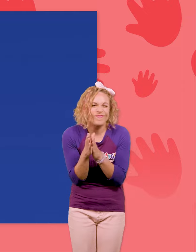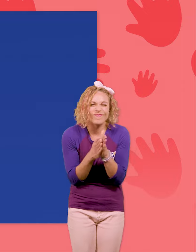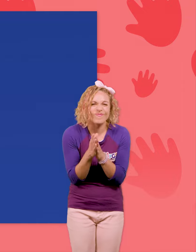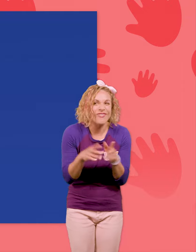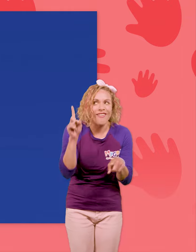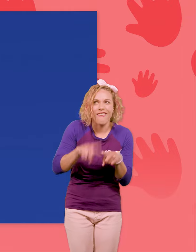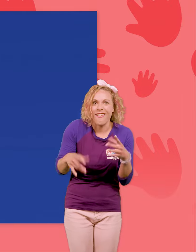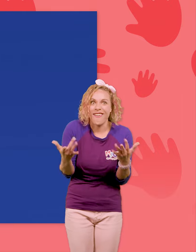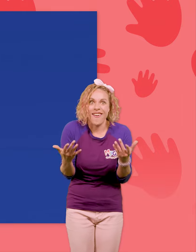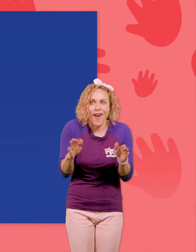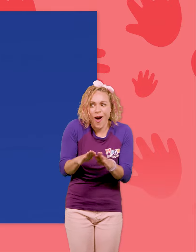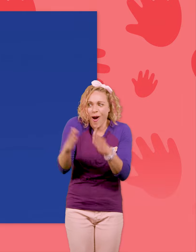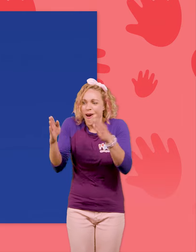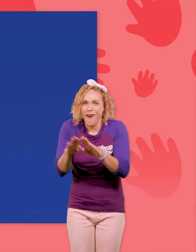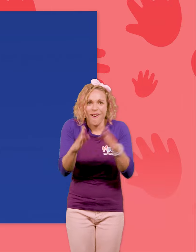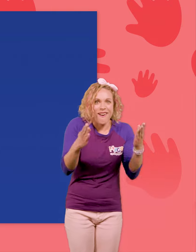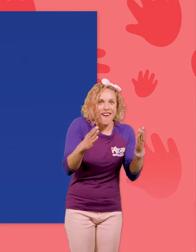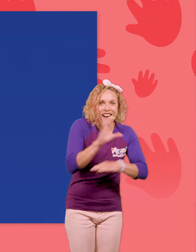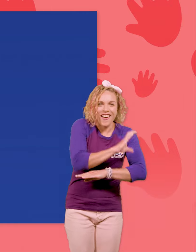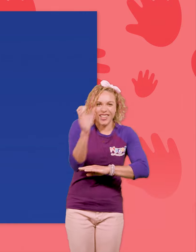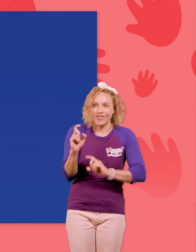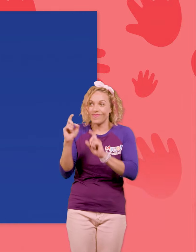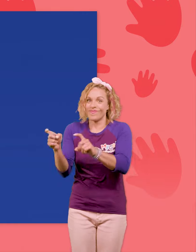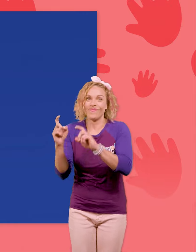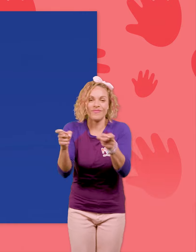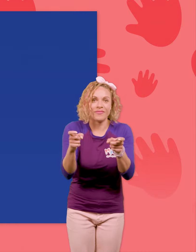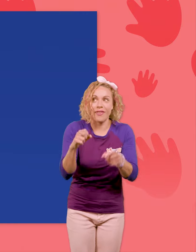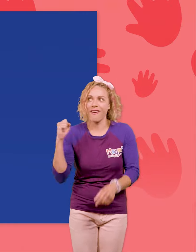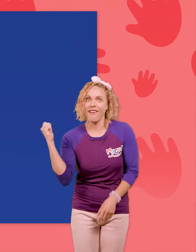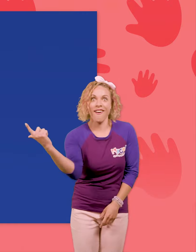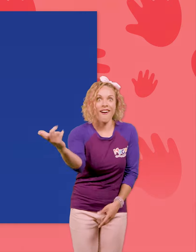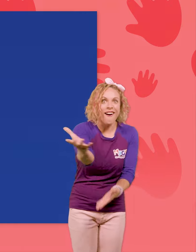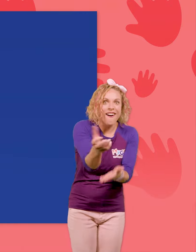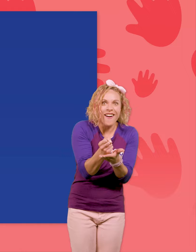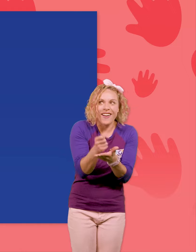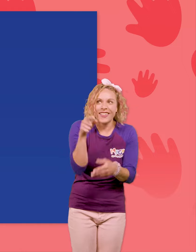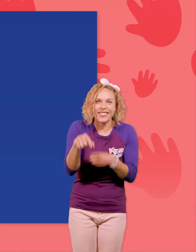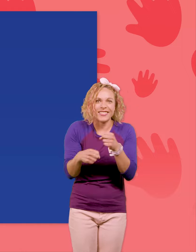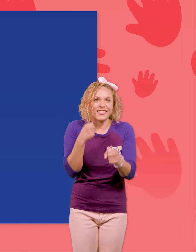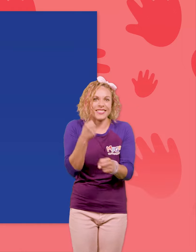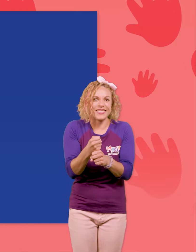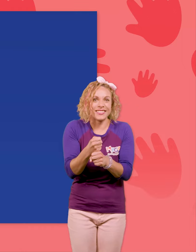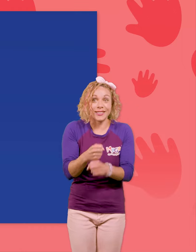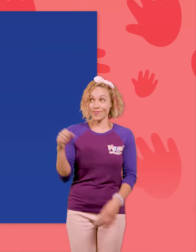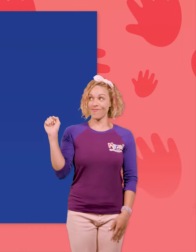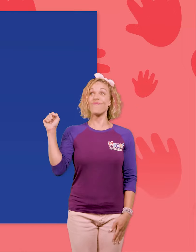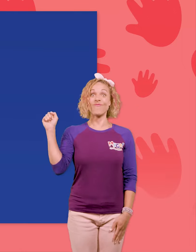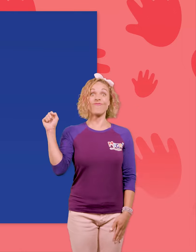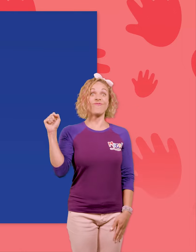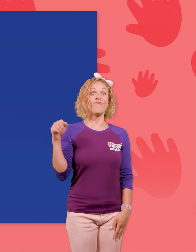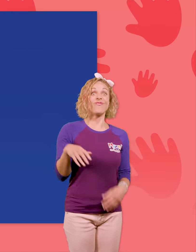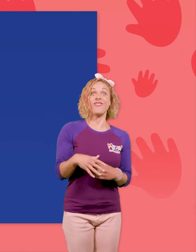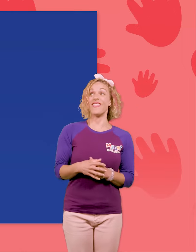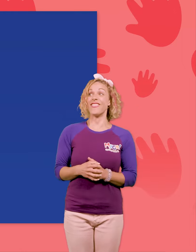I can't wait to open all those Christmas presents everyone else has gotten this year. Yeah.